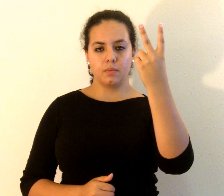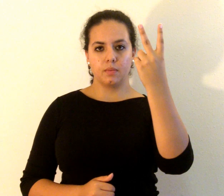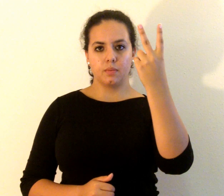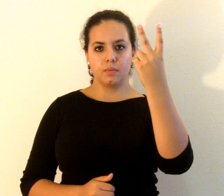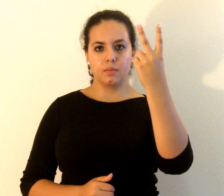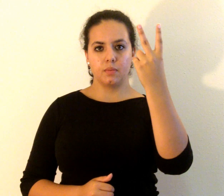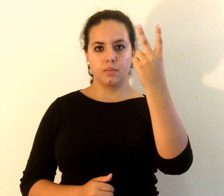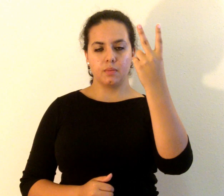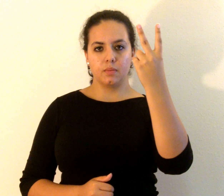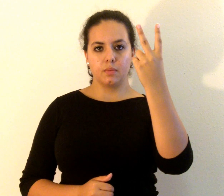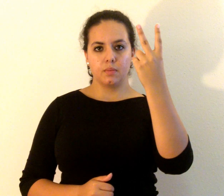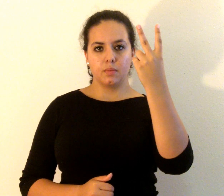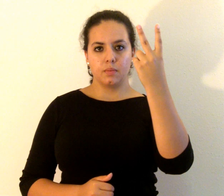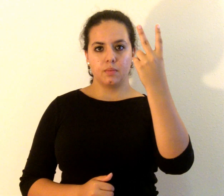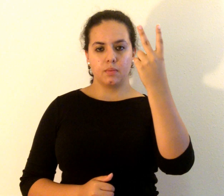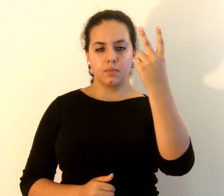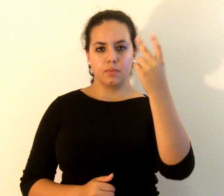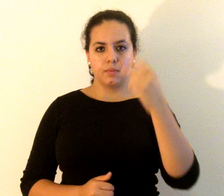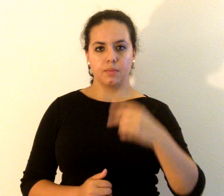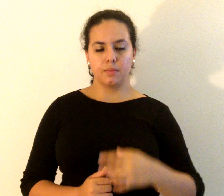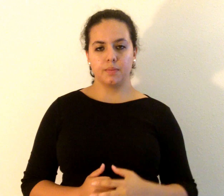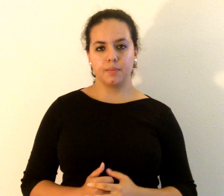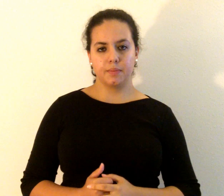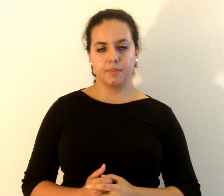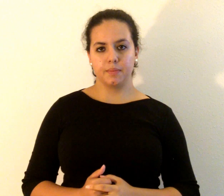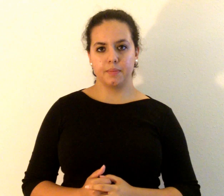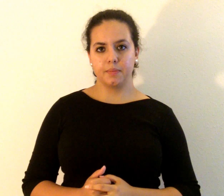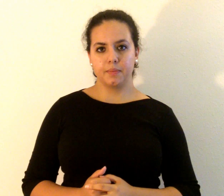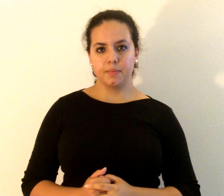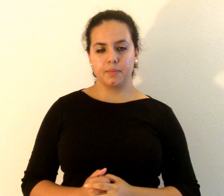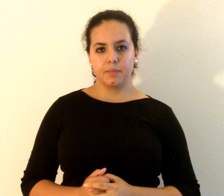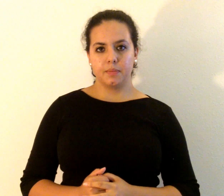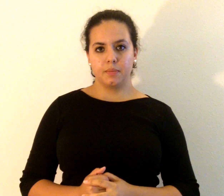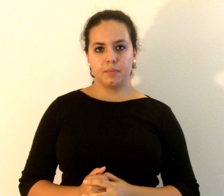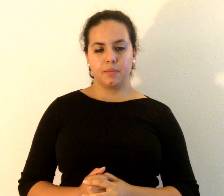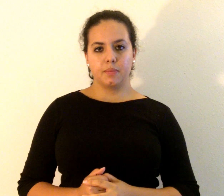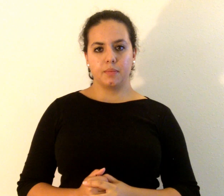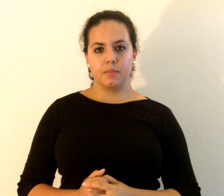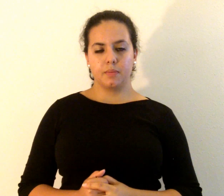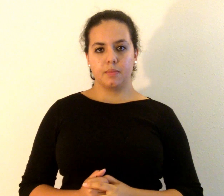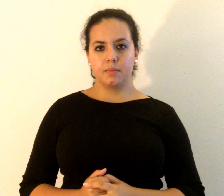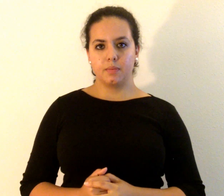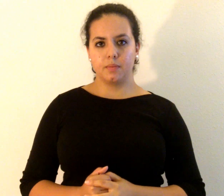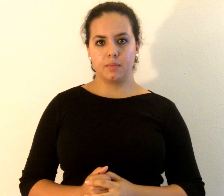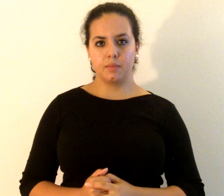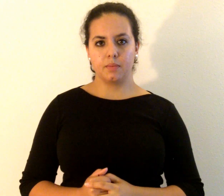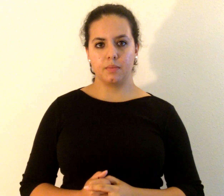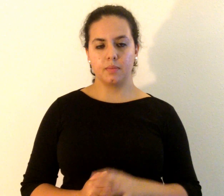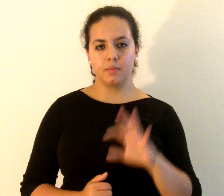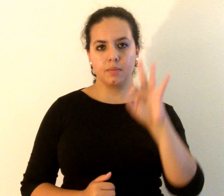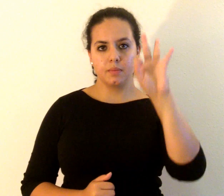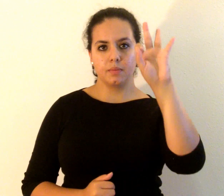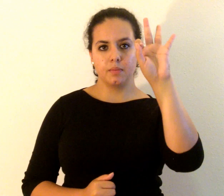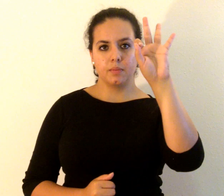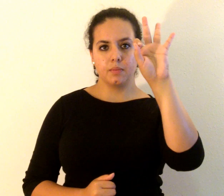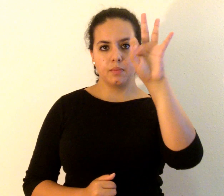Very different, but very similar. So we can have 9th place. They came in